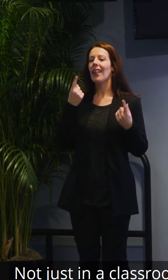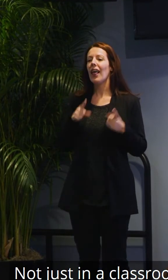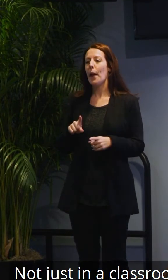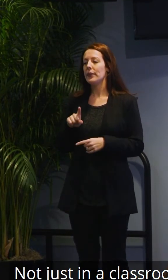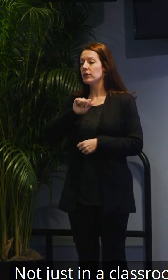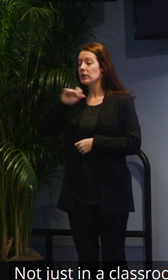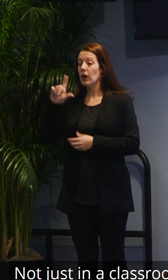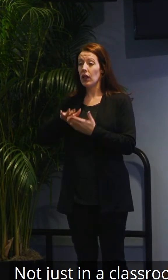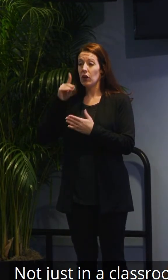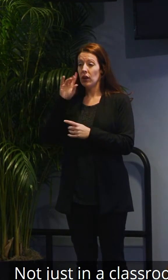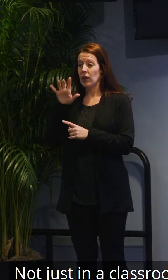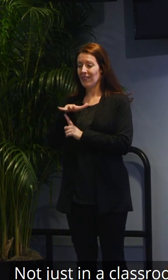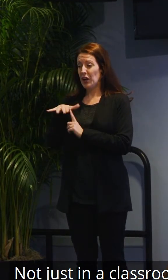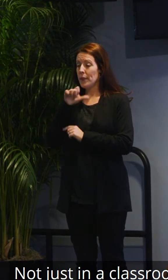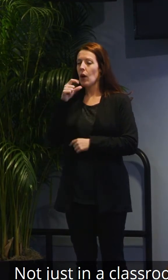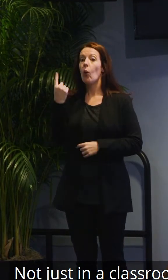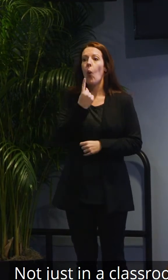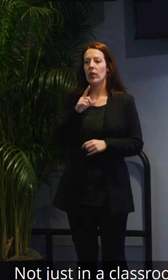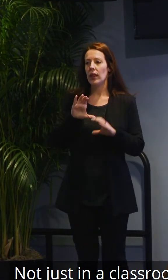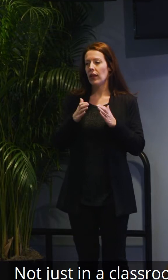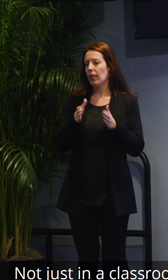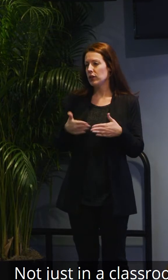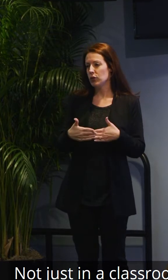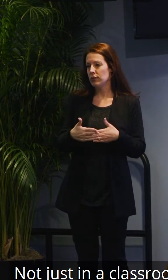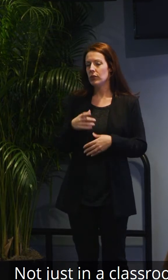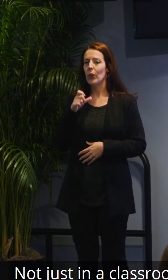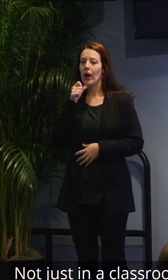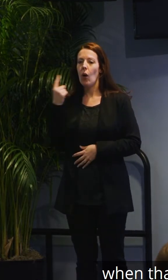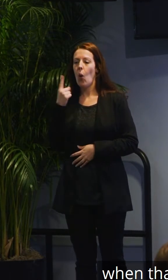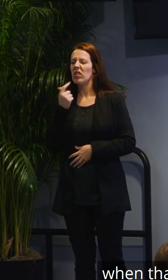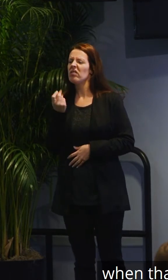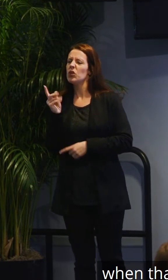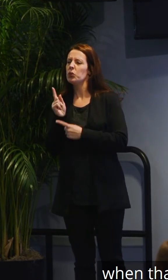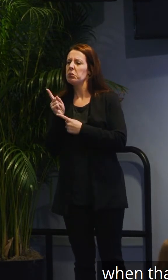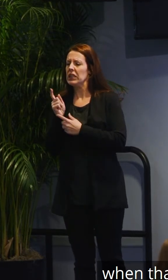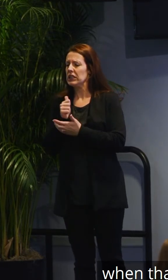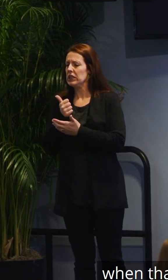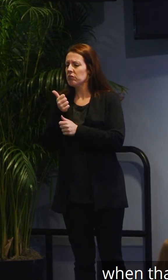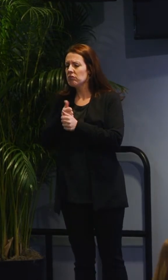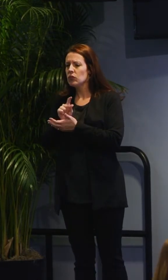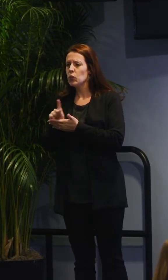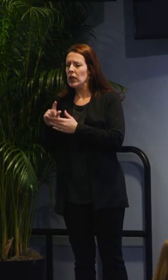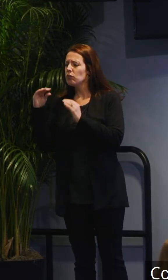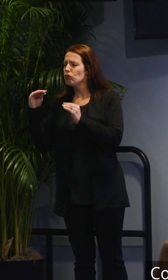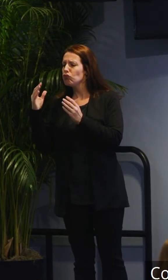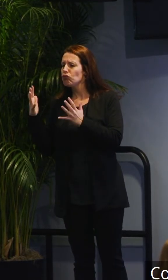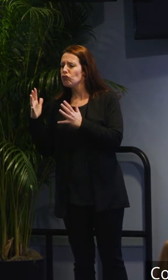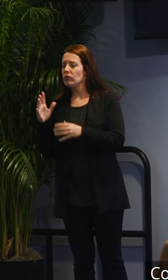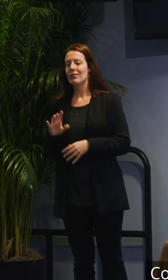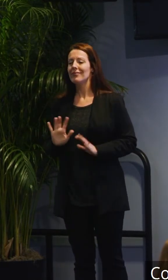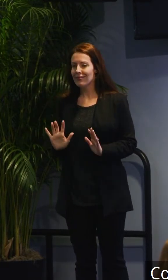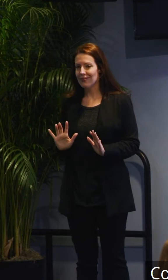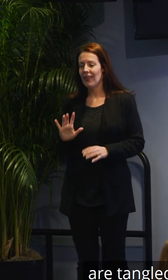settings, not just in a classroom or not just for a few minutes each week when that lesson is being delivered.